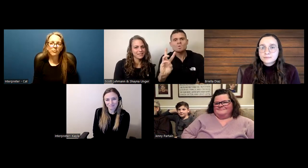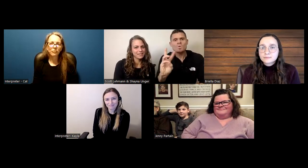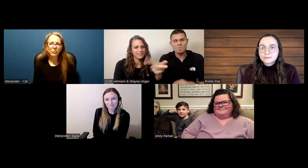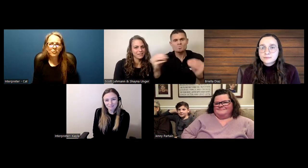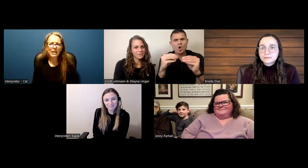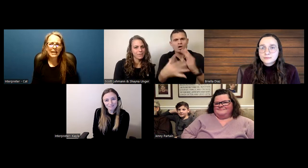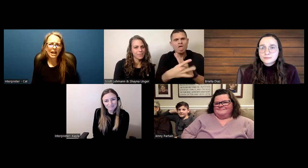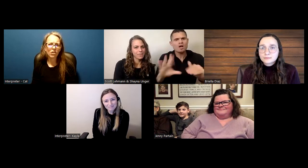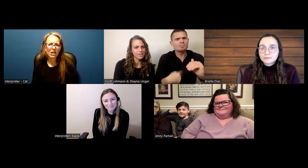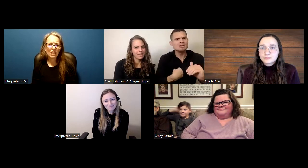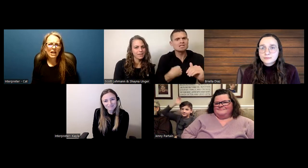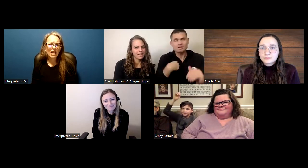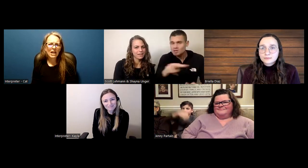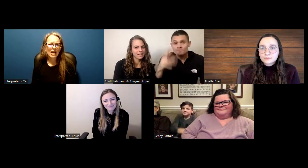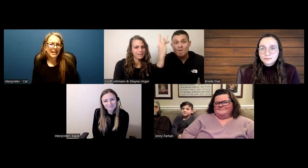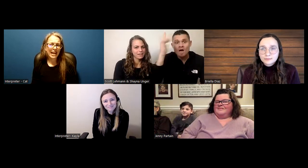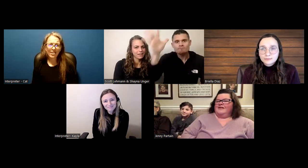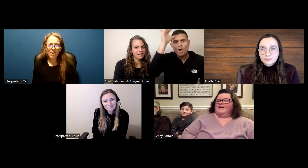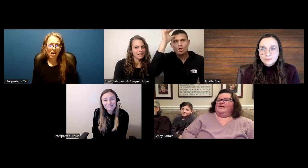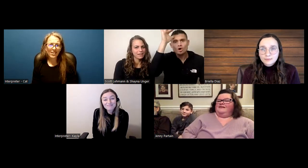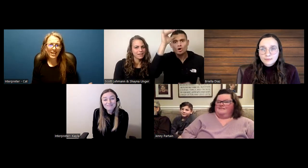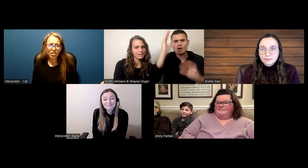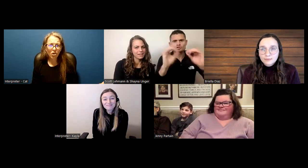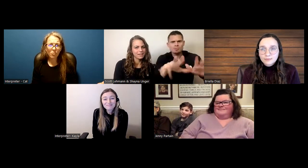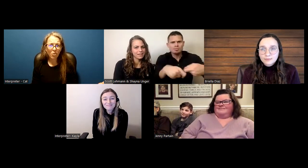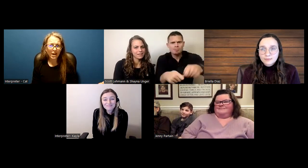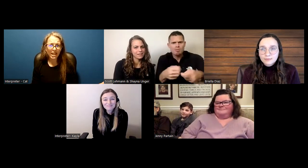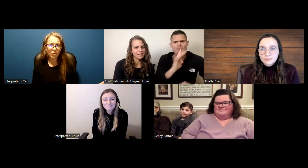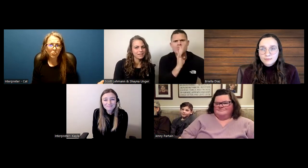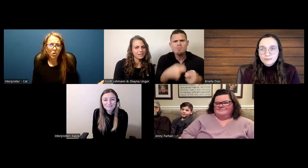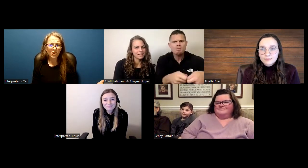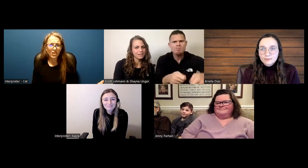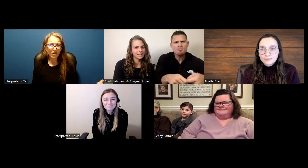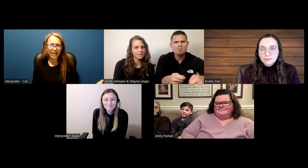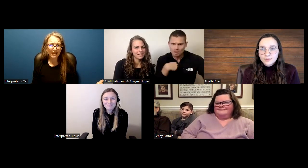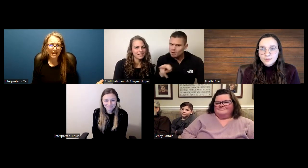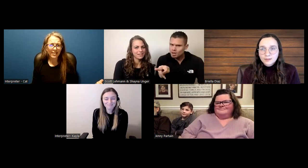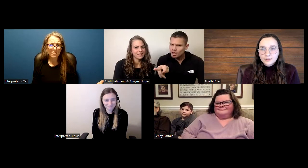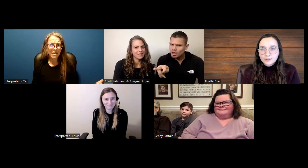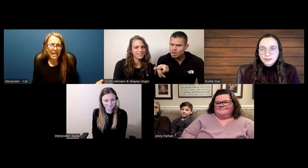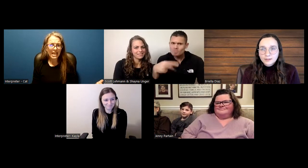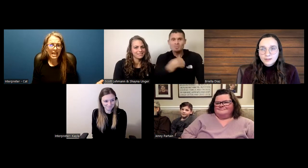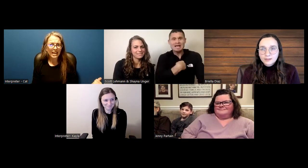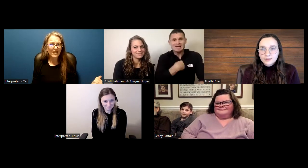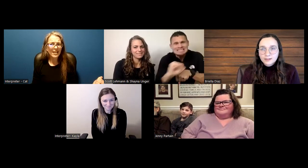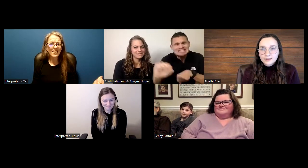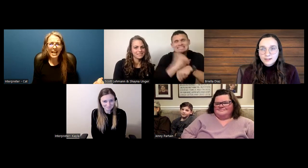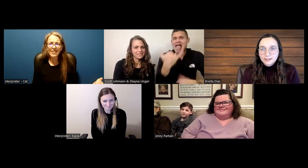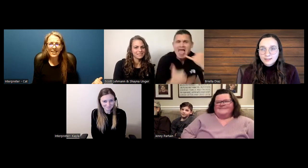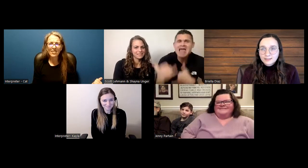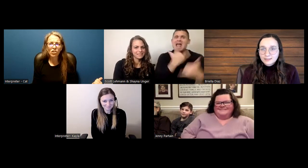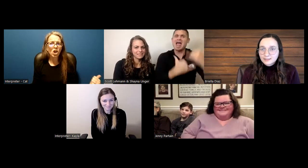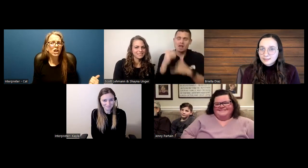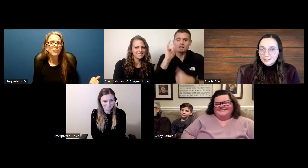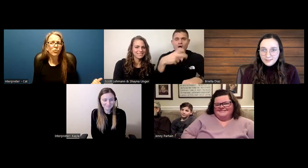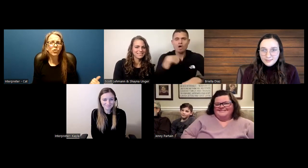there. Now, I saw a 6-year-old boy who was more skilled at this than me. Because his dad's